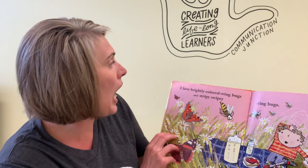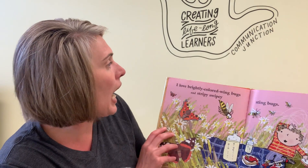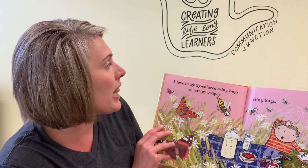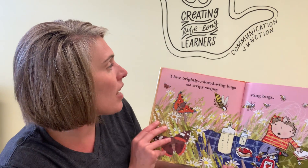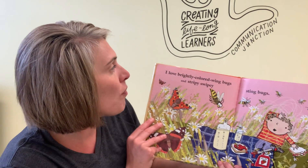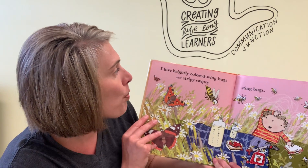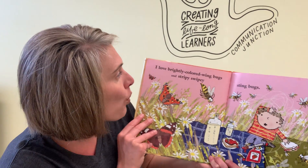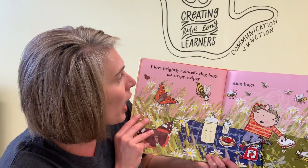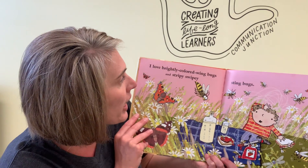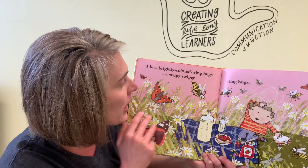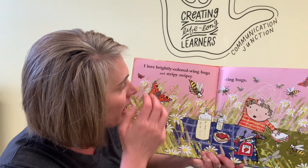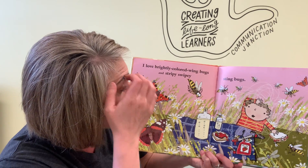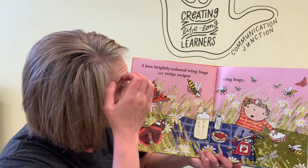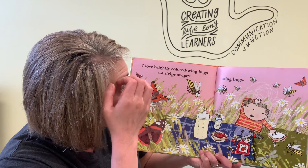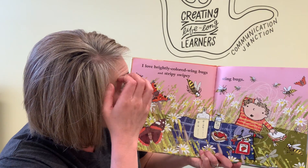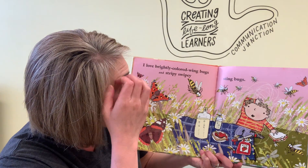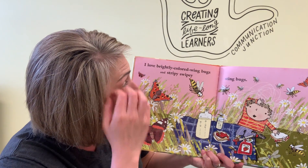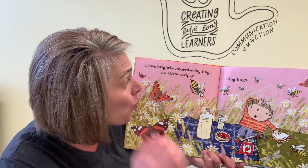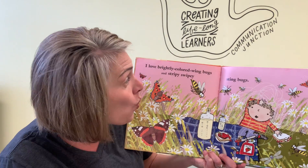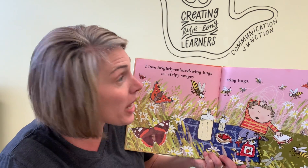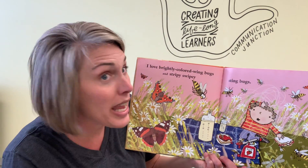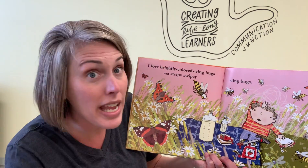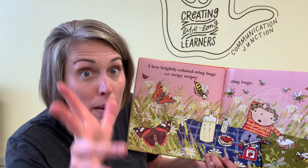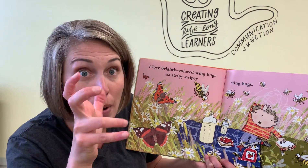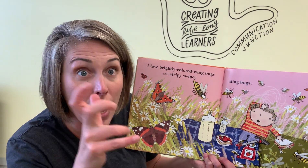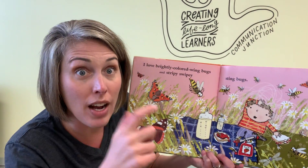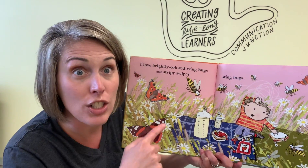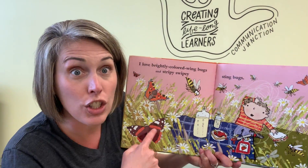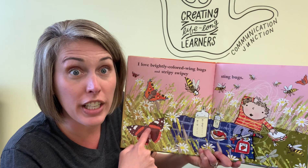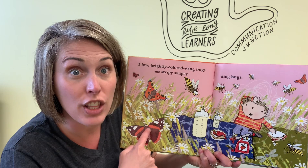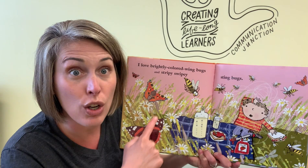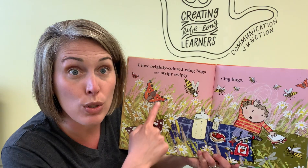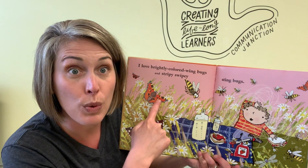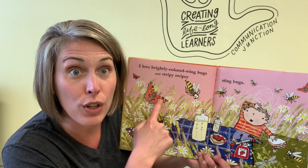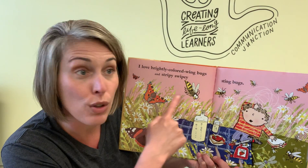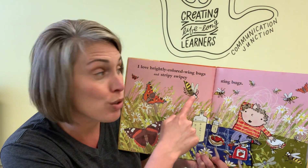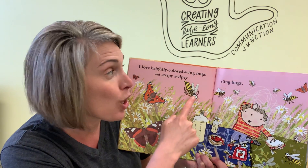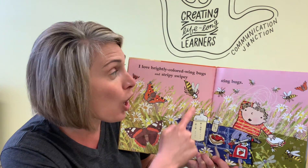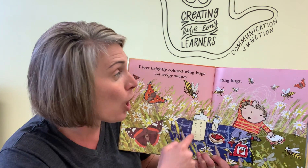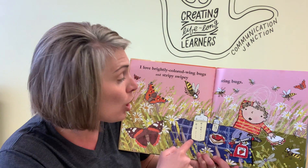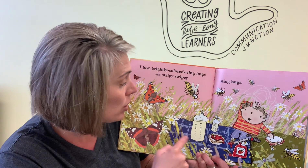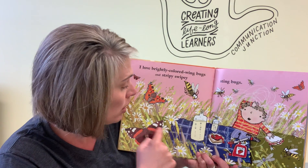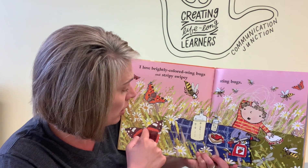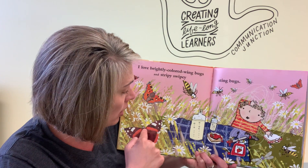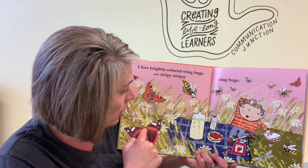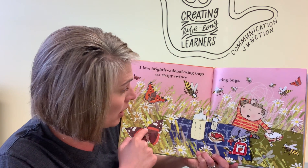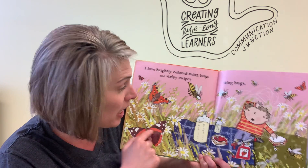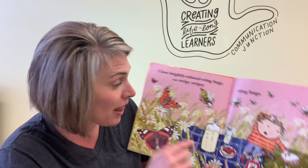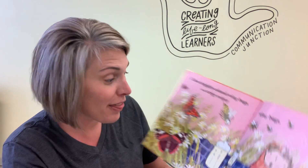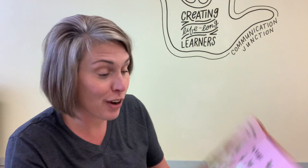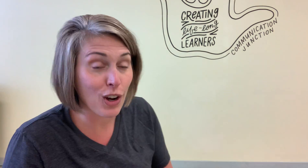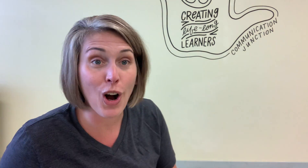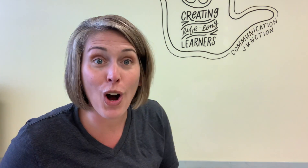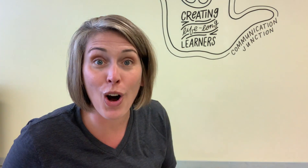I love brightly colored wing bugs. Look at those. What are those called? They're